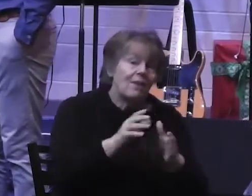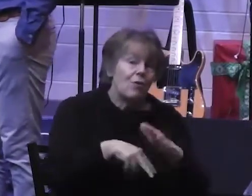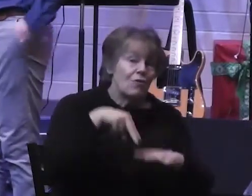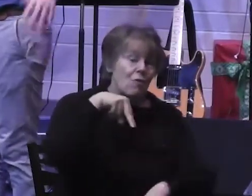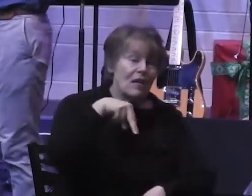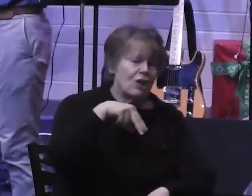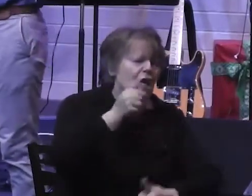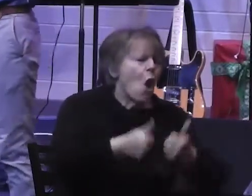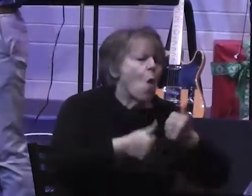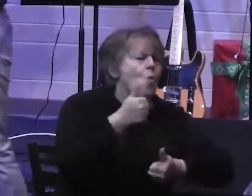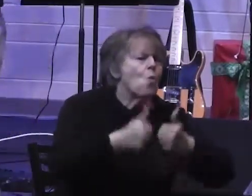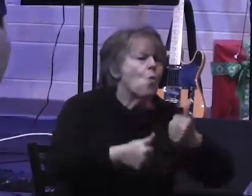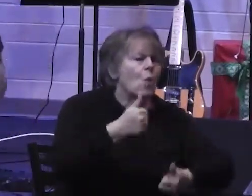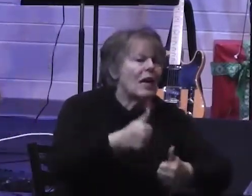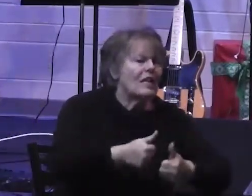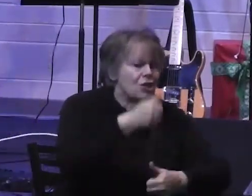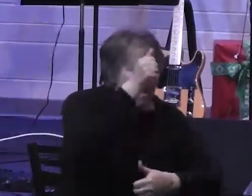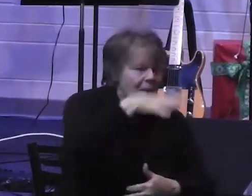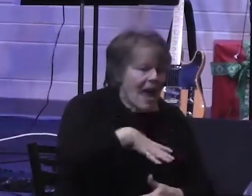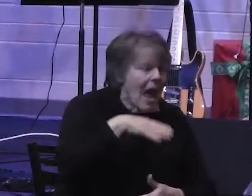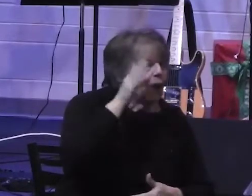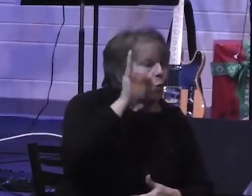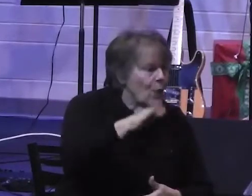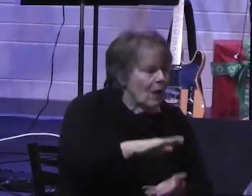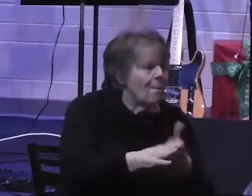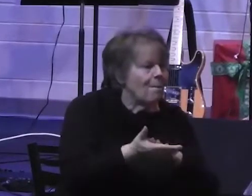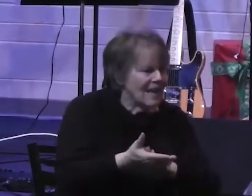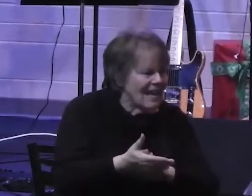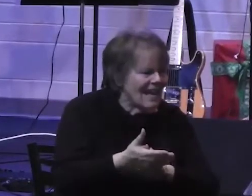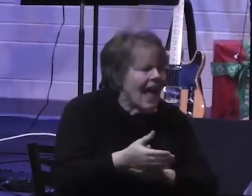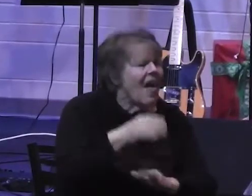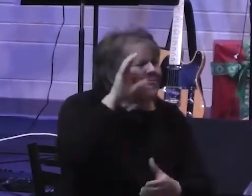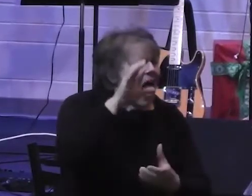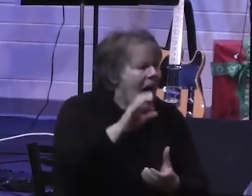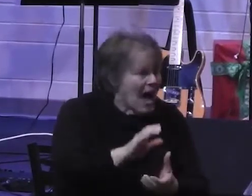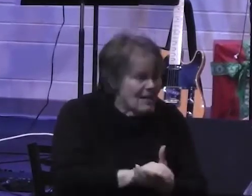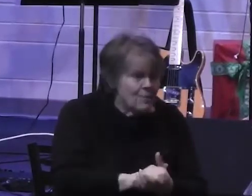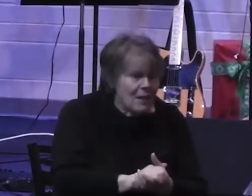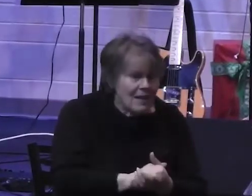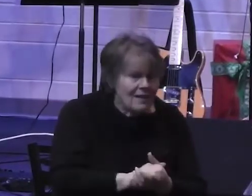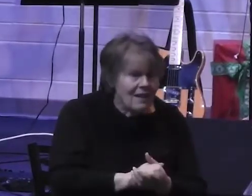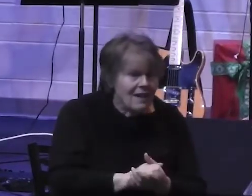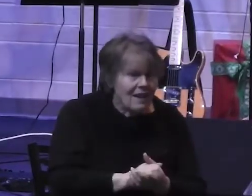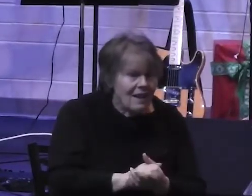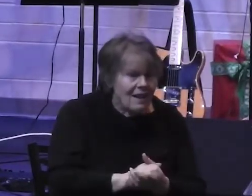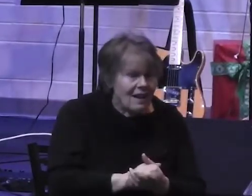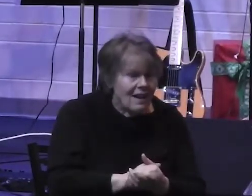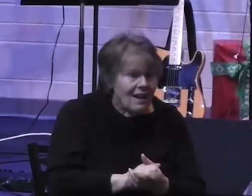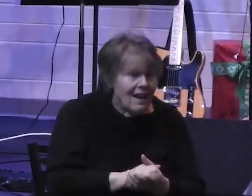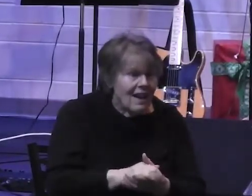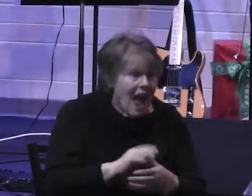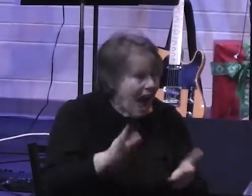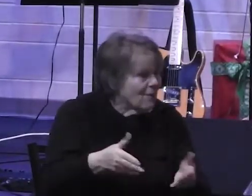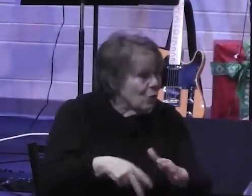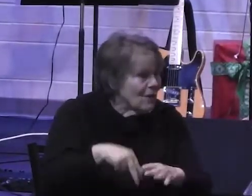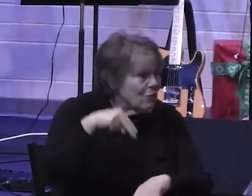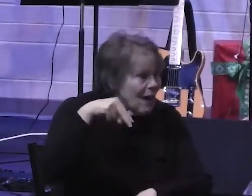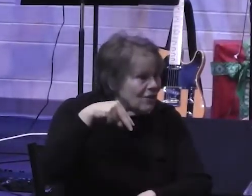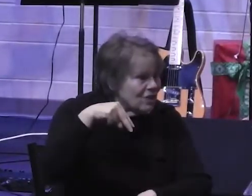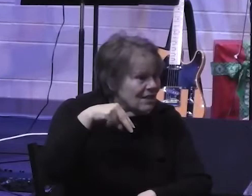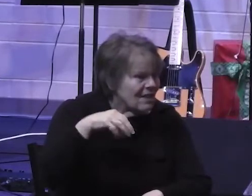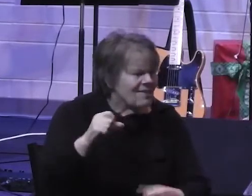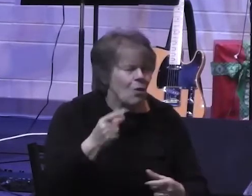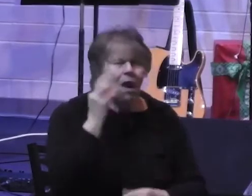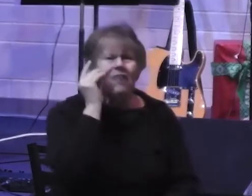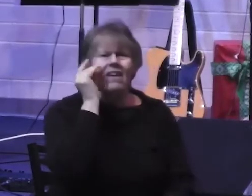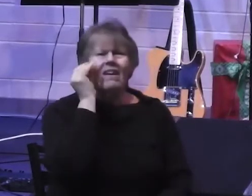the resurrection? And you can see the whole room. They're like, oh, that's such a hard question. What's Jesus going to do? But Jesus, as we